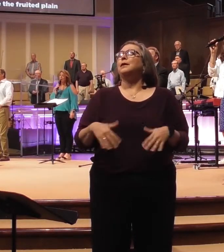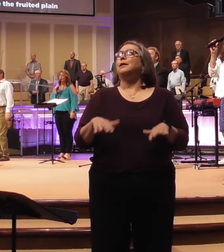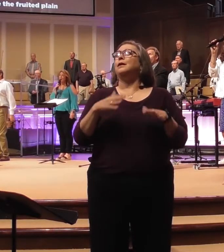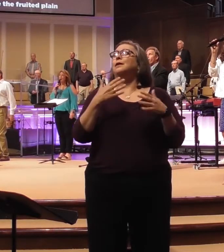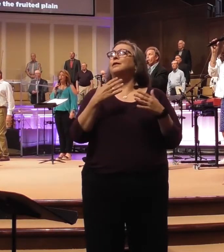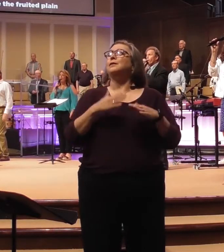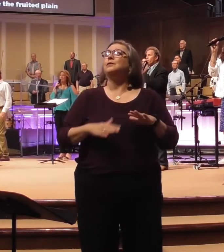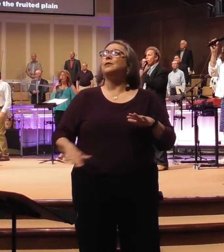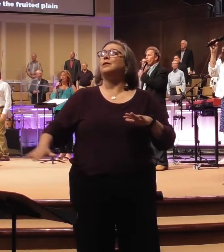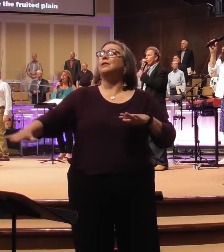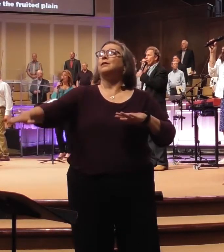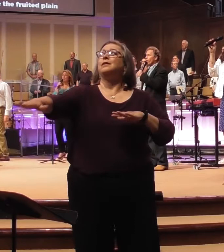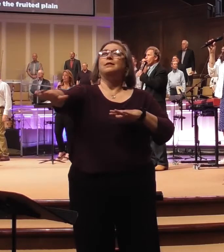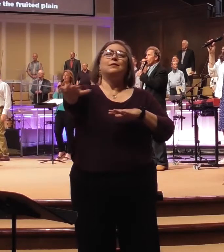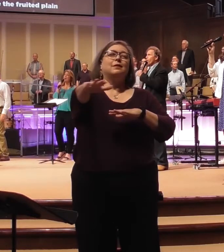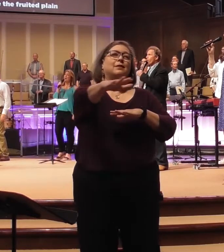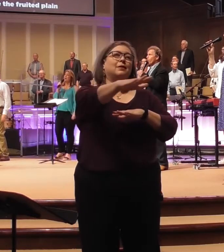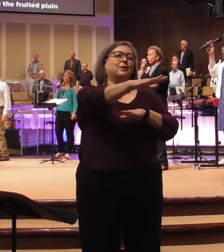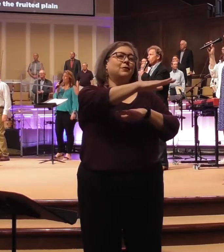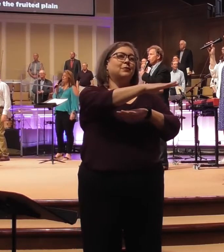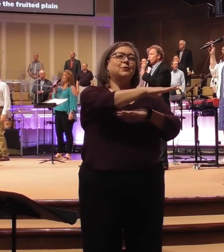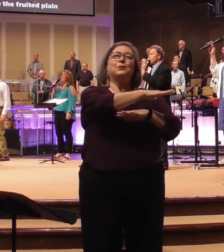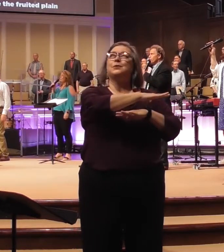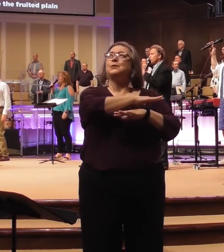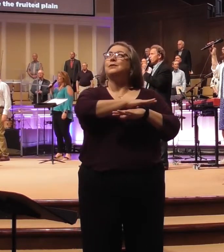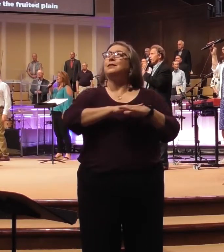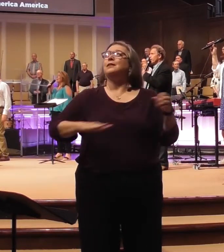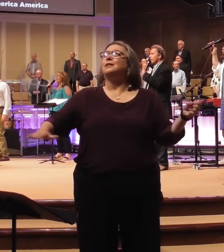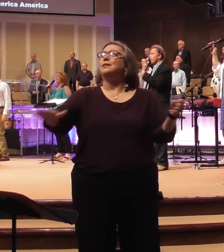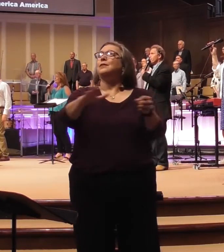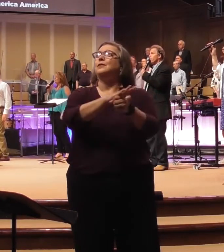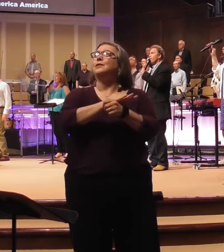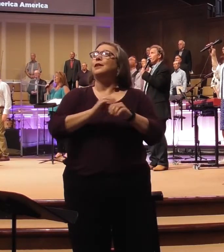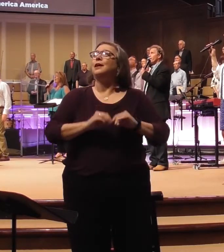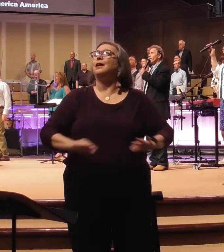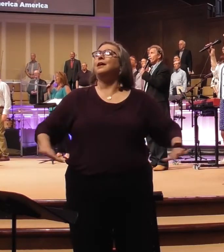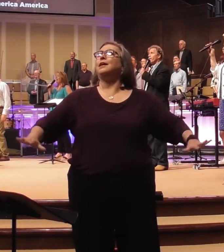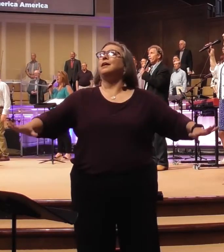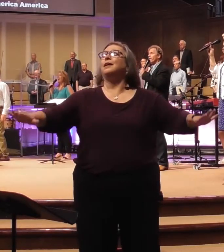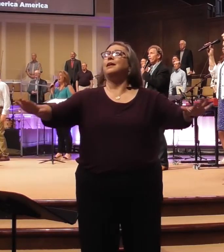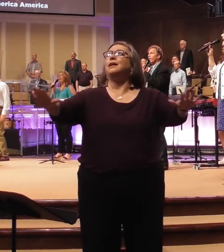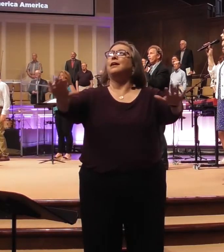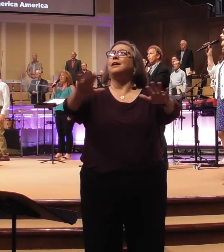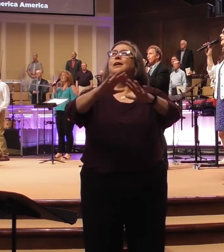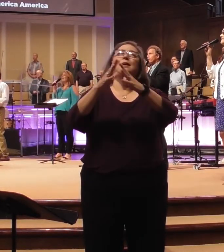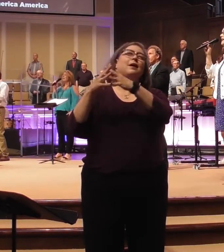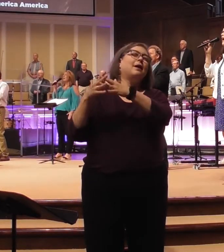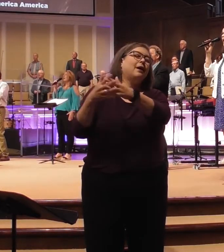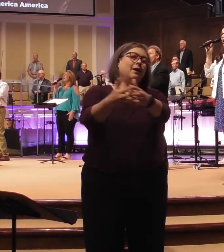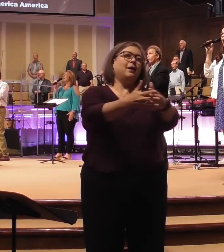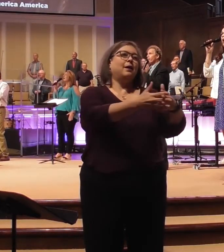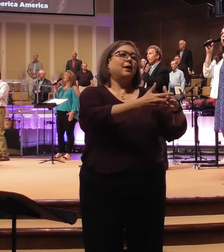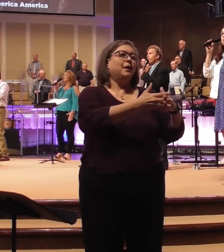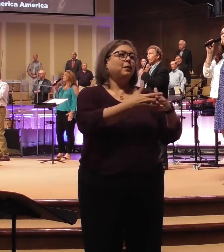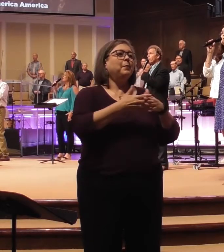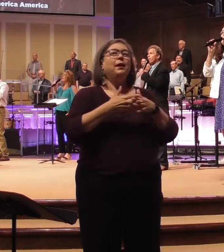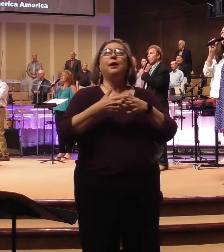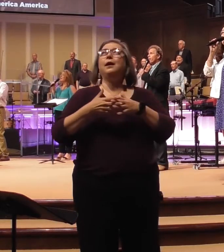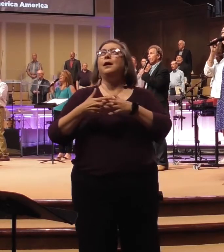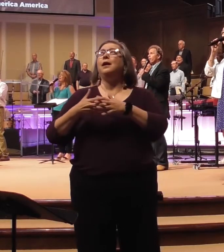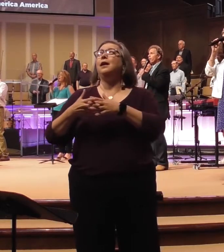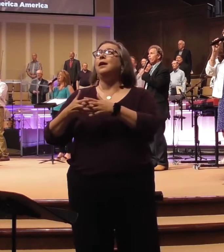trees of the fruit and plain.